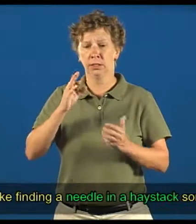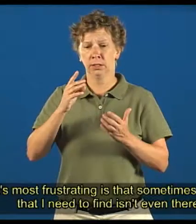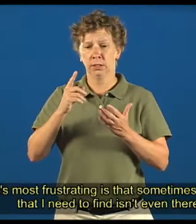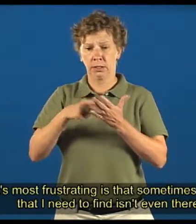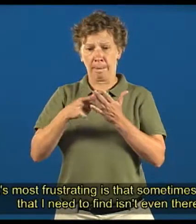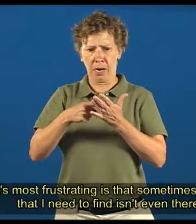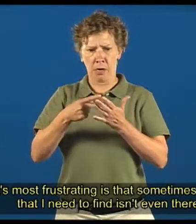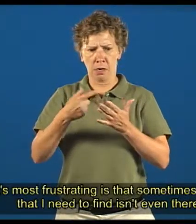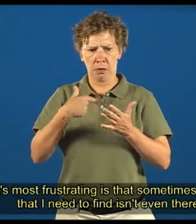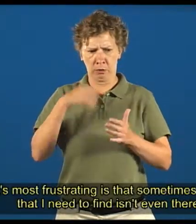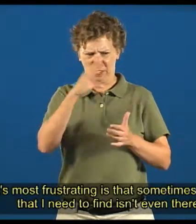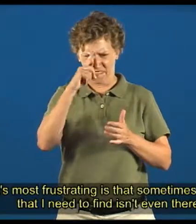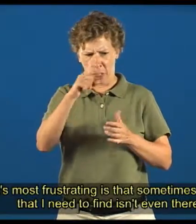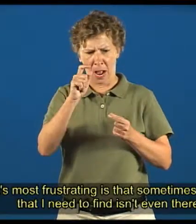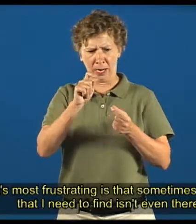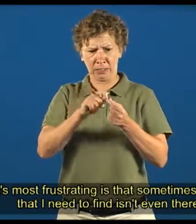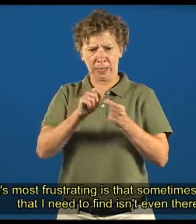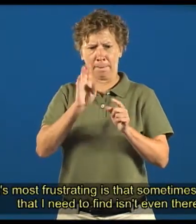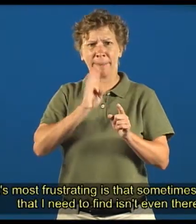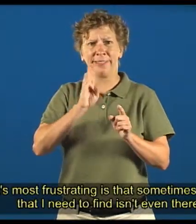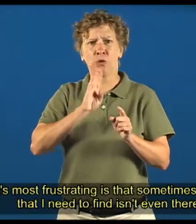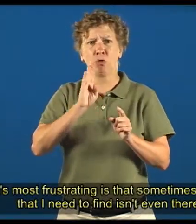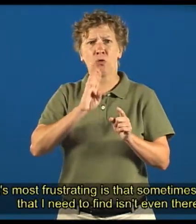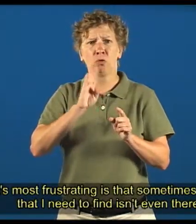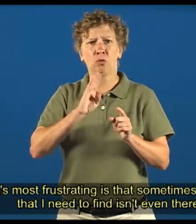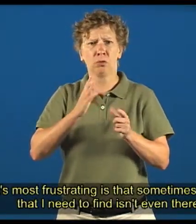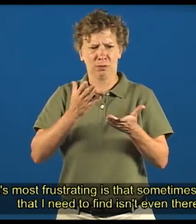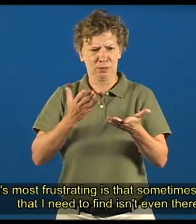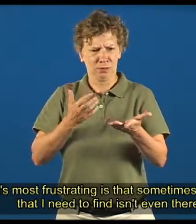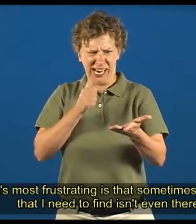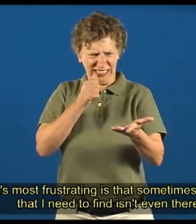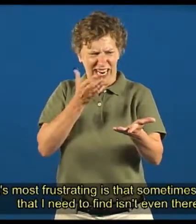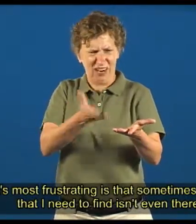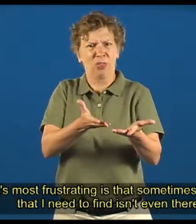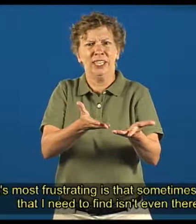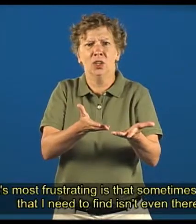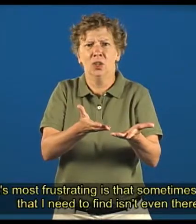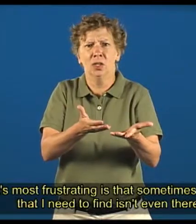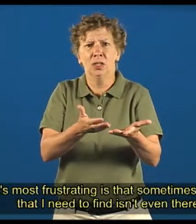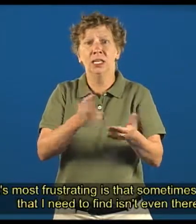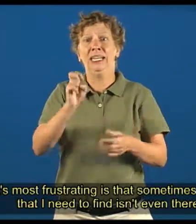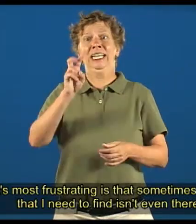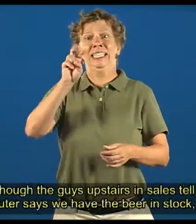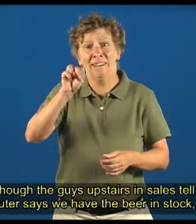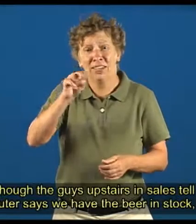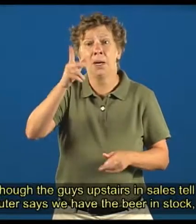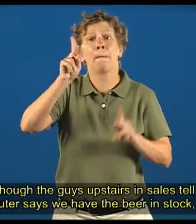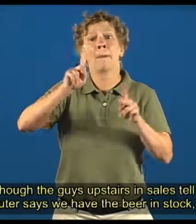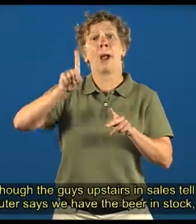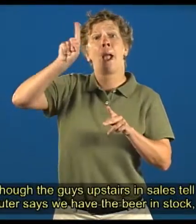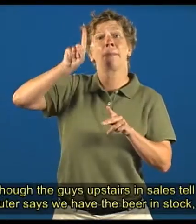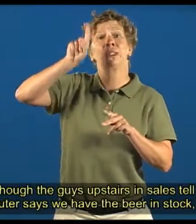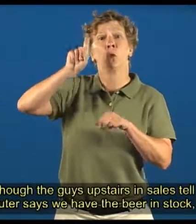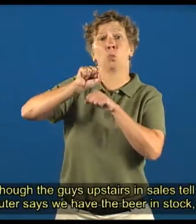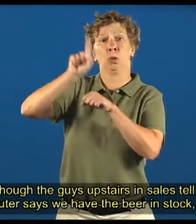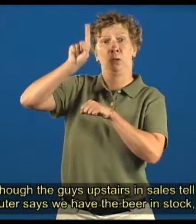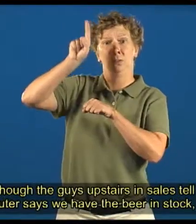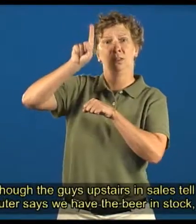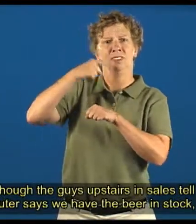What's most frustrating is that sometimes the beer that I need to find isn't even there. Even though the guys